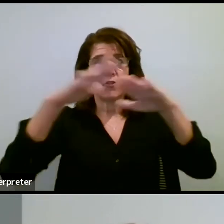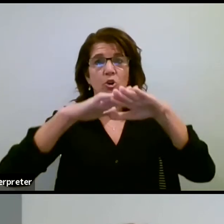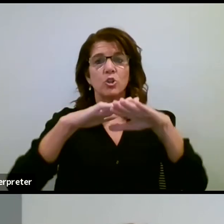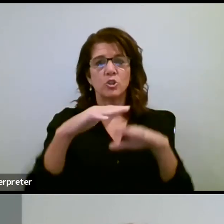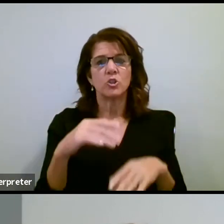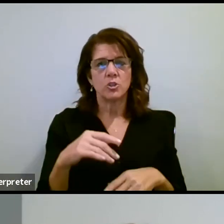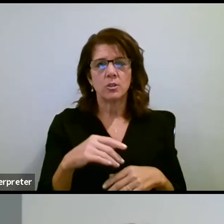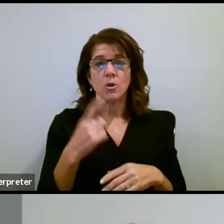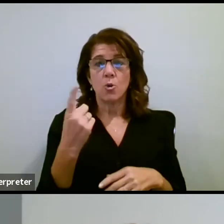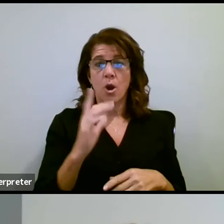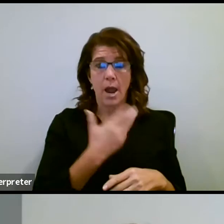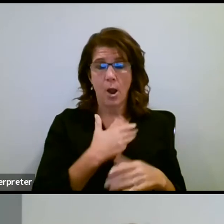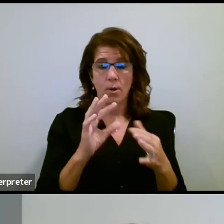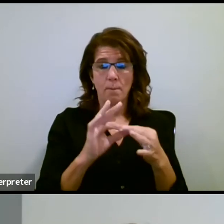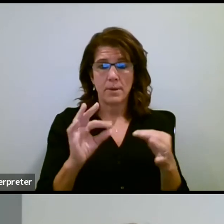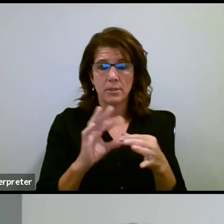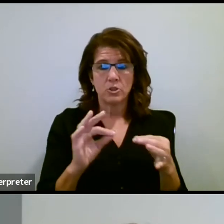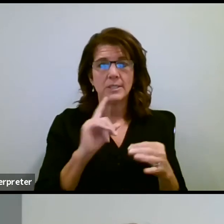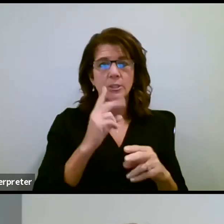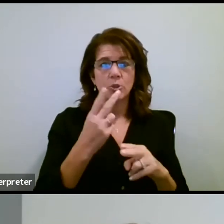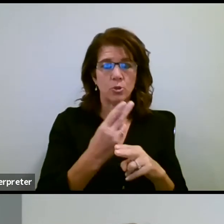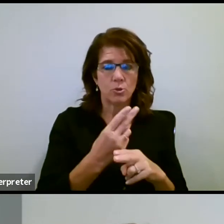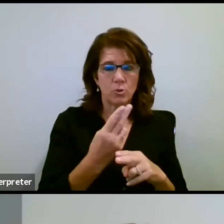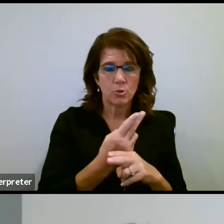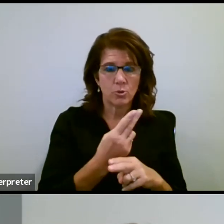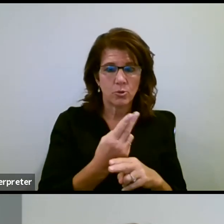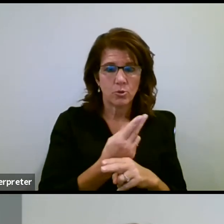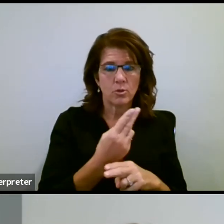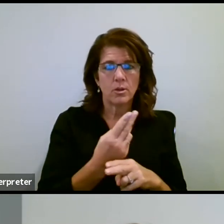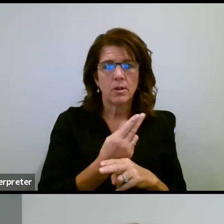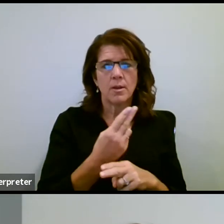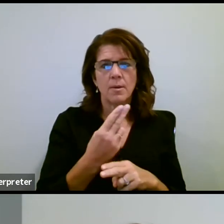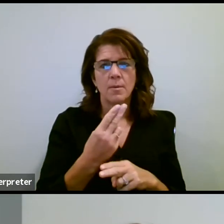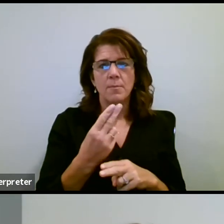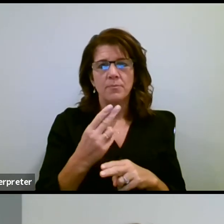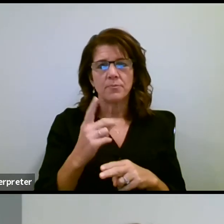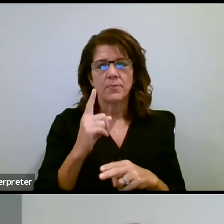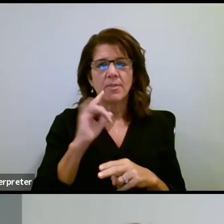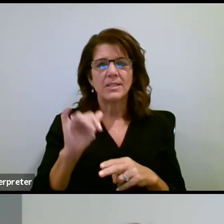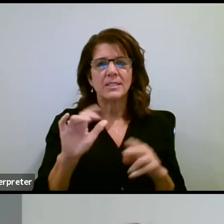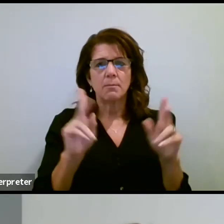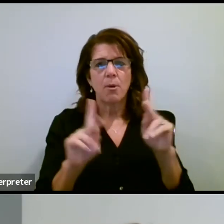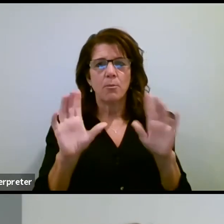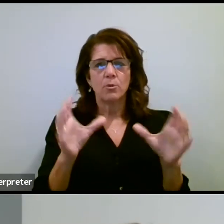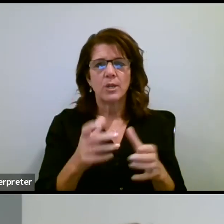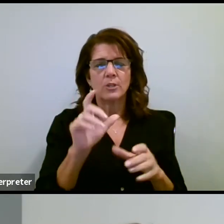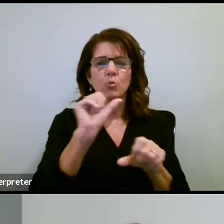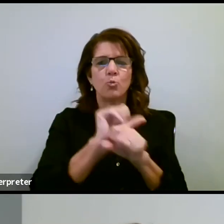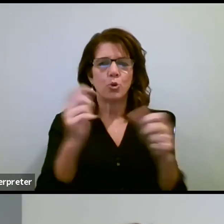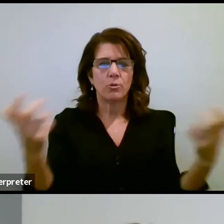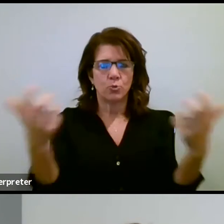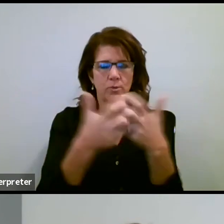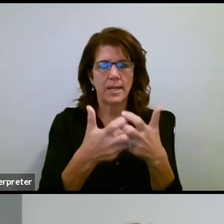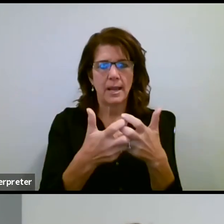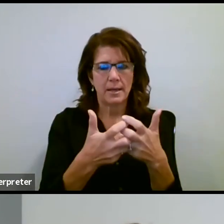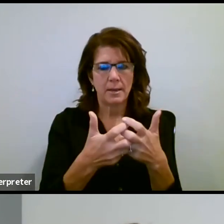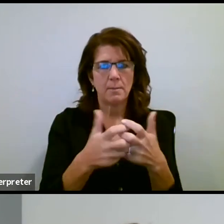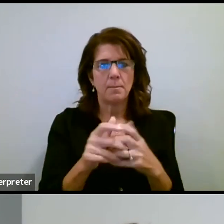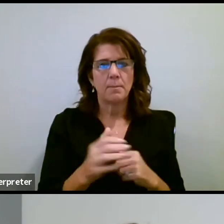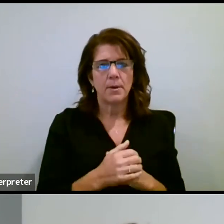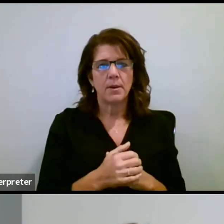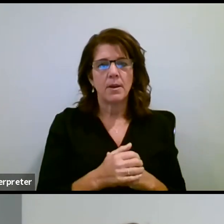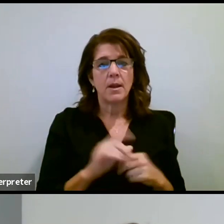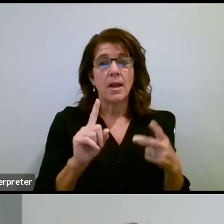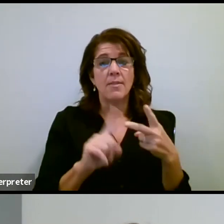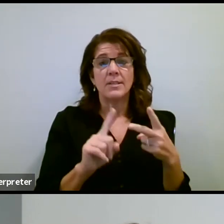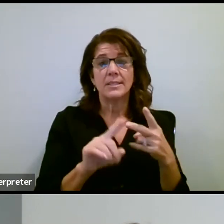key messages that digitalization and older adults, this population has to work in tandem. And the second